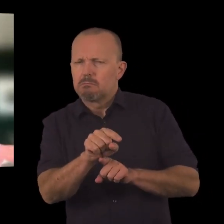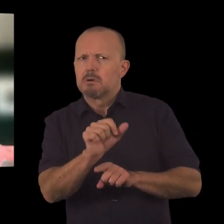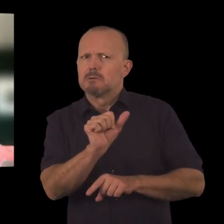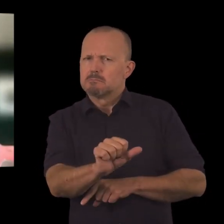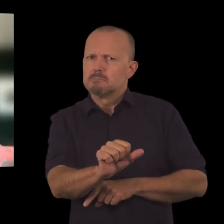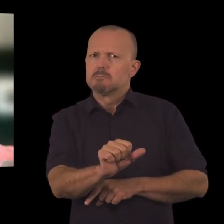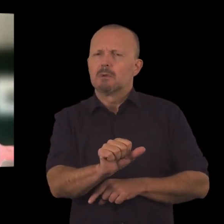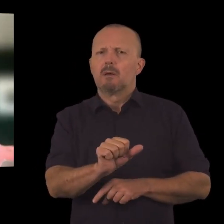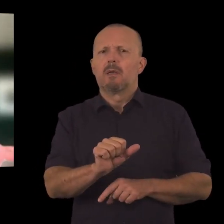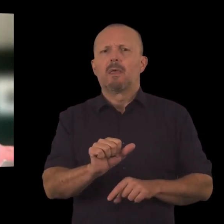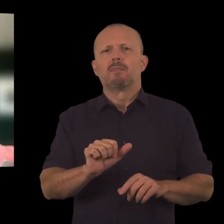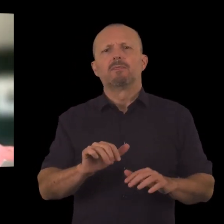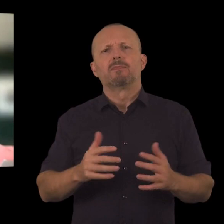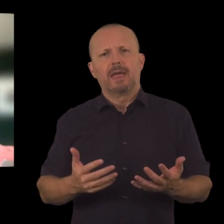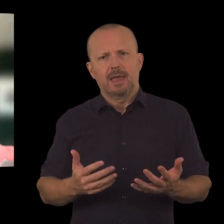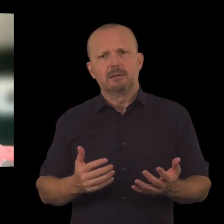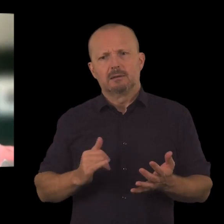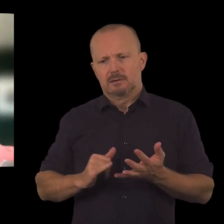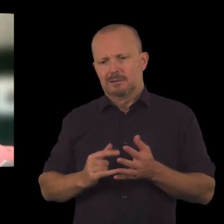remember exactly what. Probably about